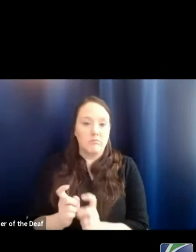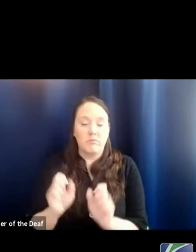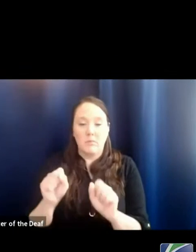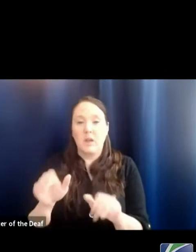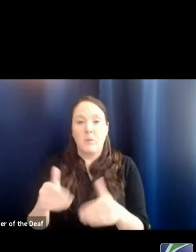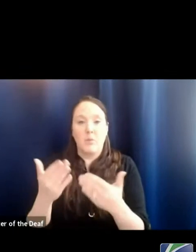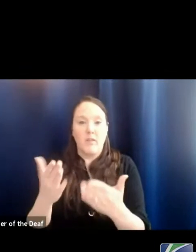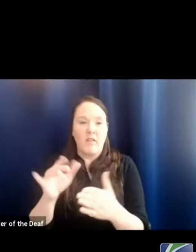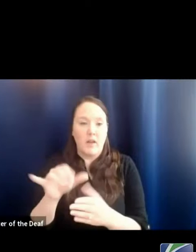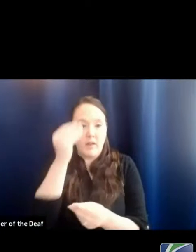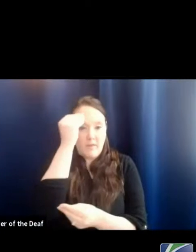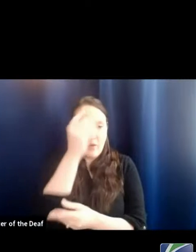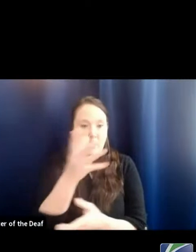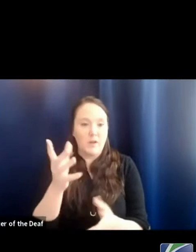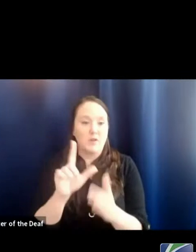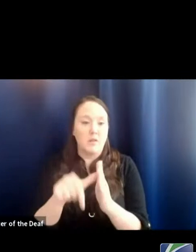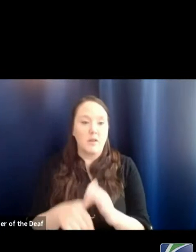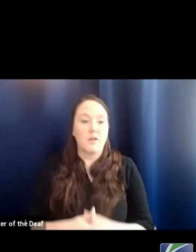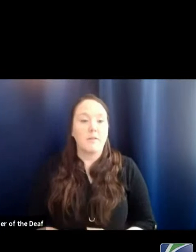to you, Tanya.